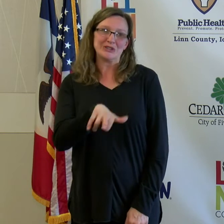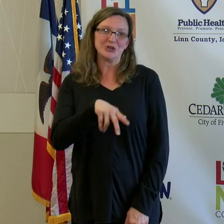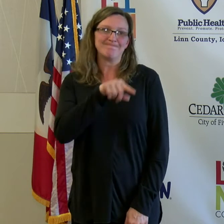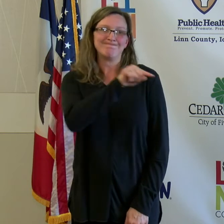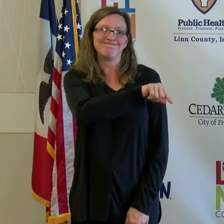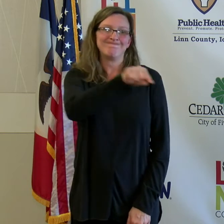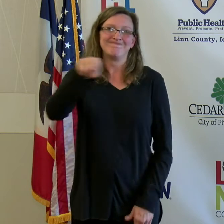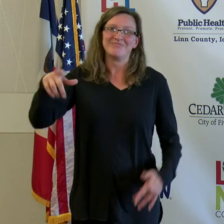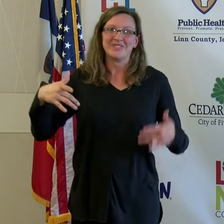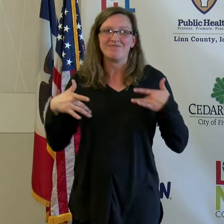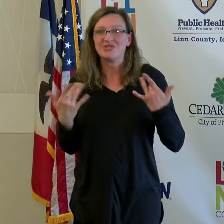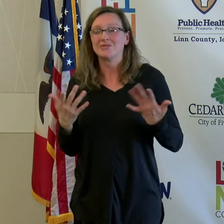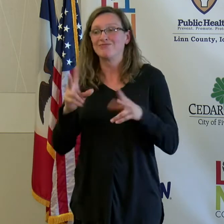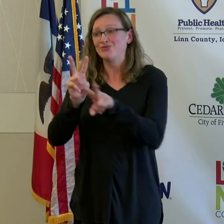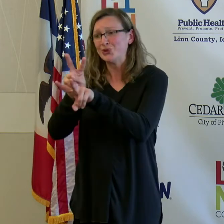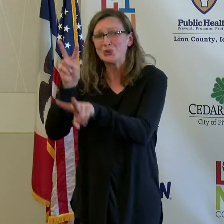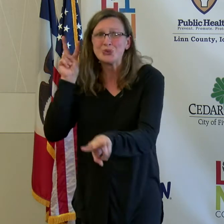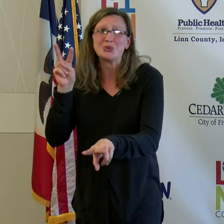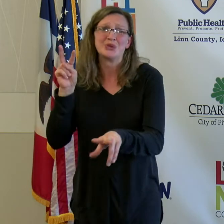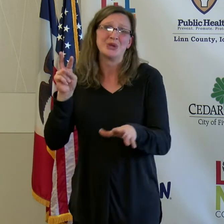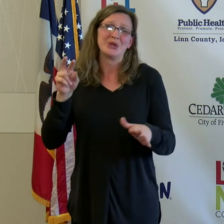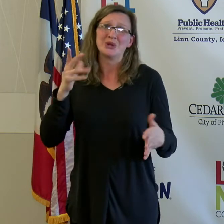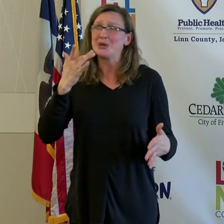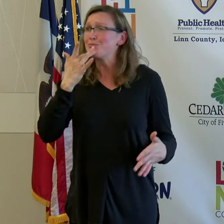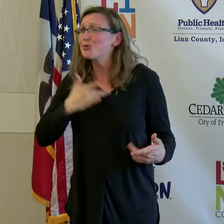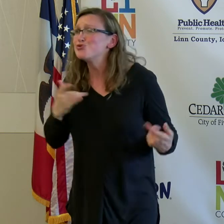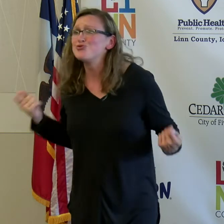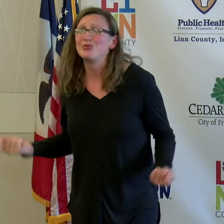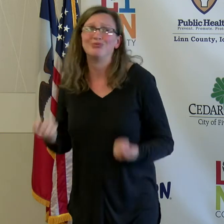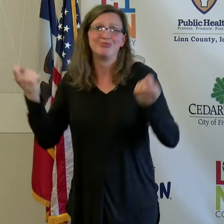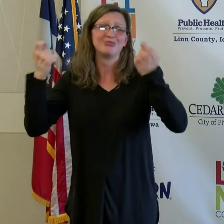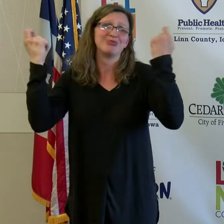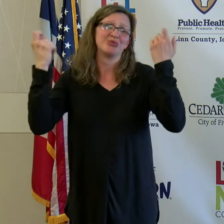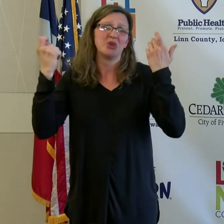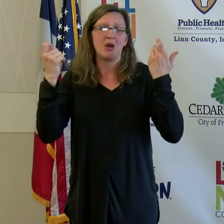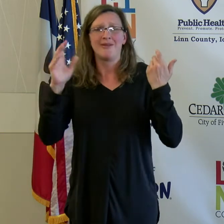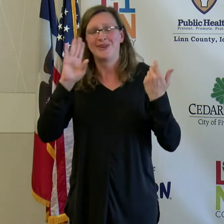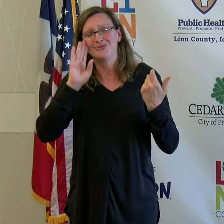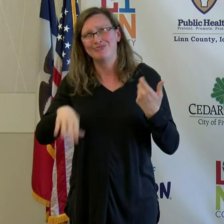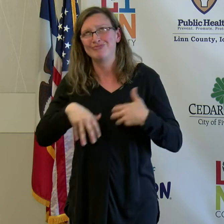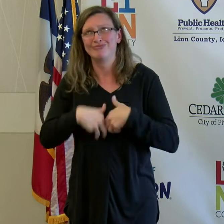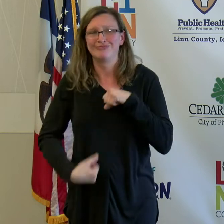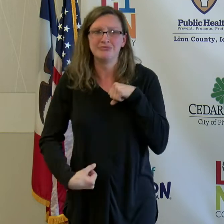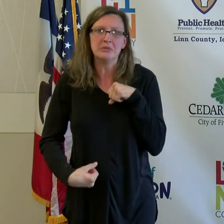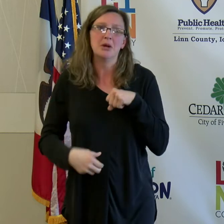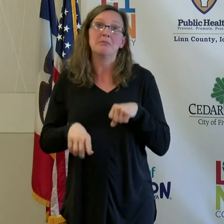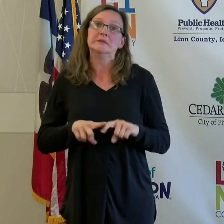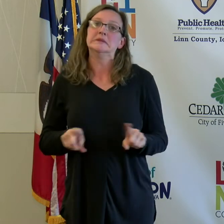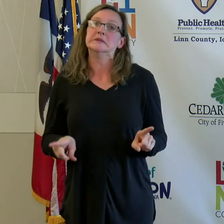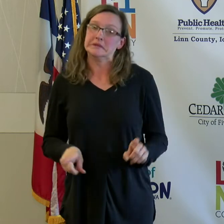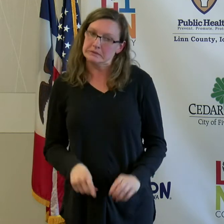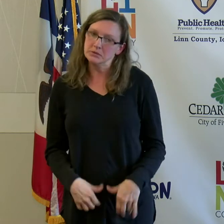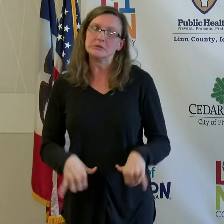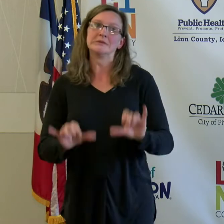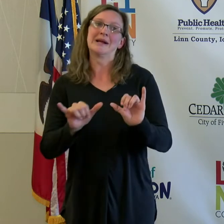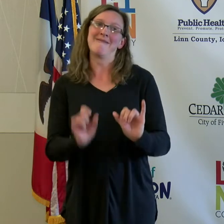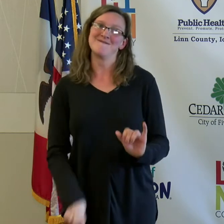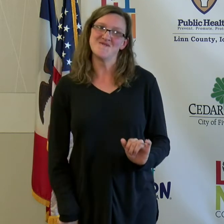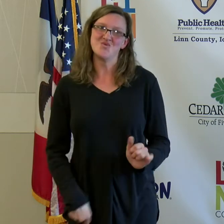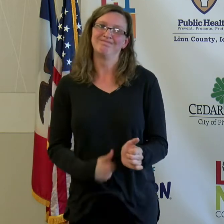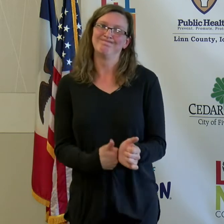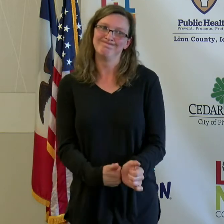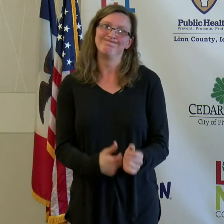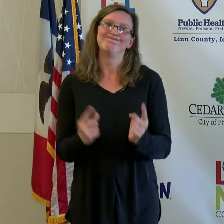as funerals, birthdays, or other occasions. As we have stated before, the